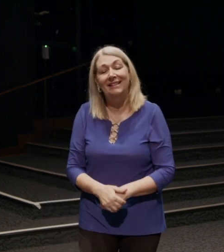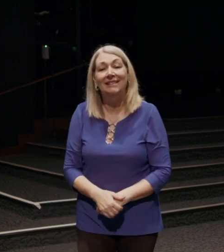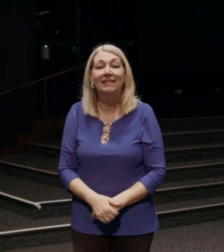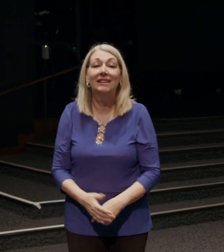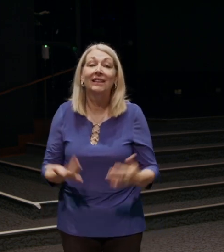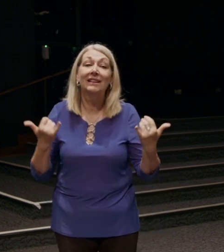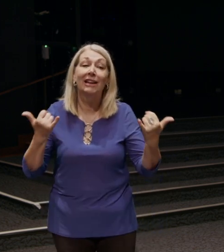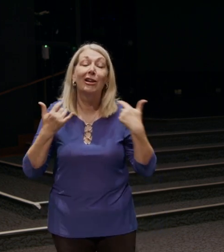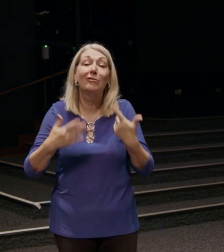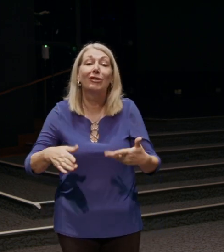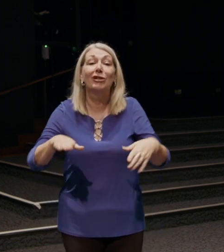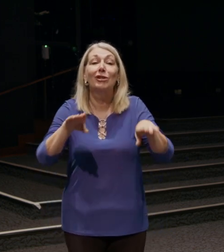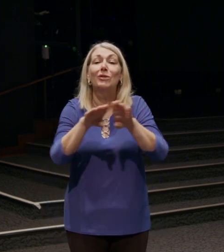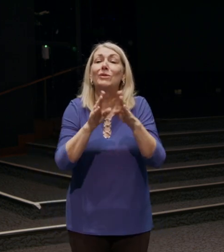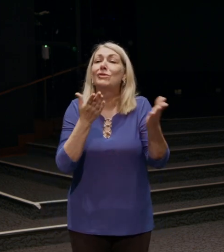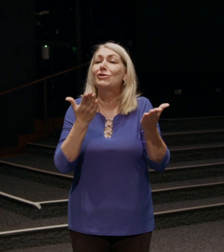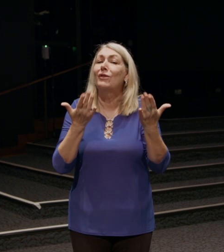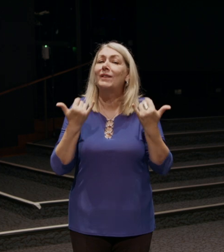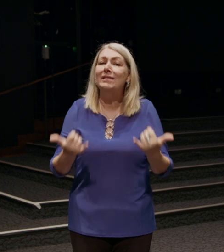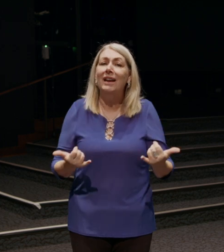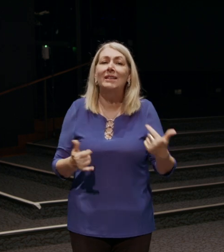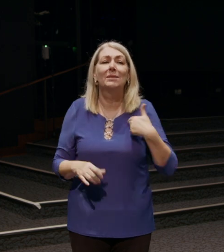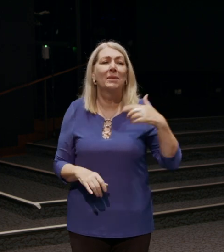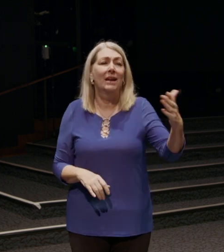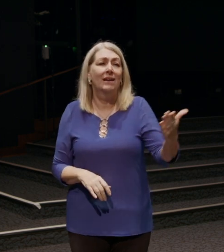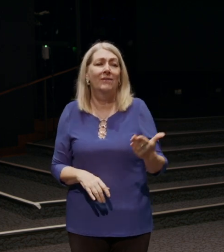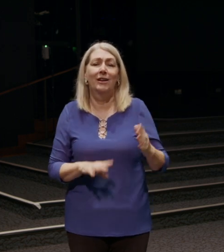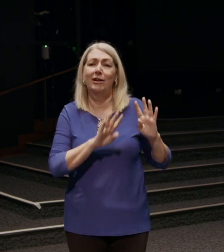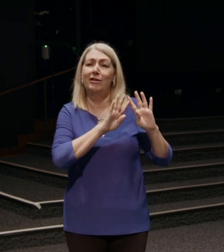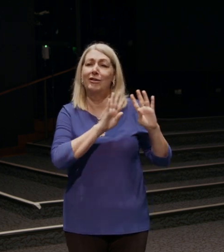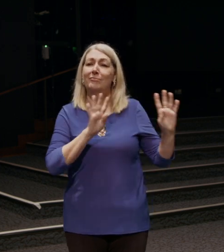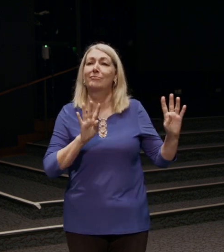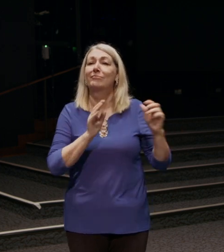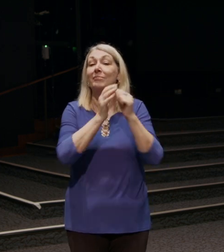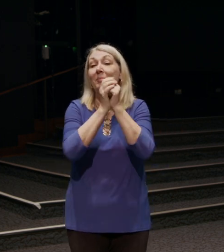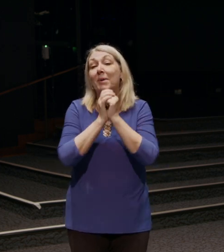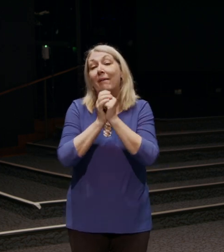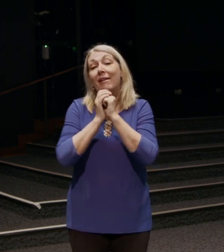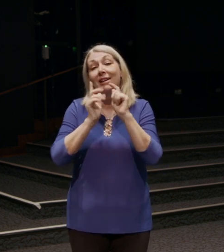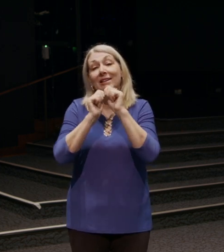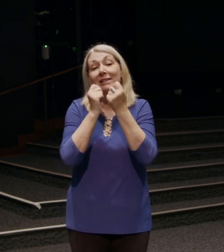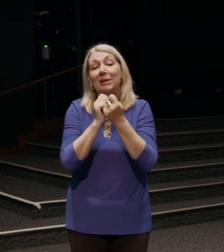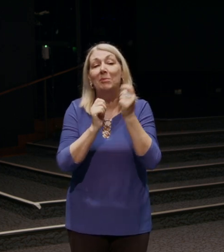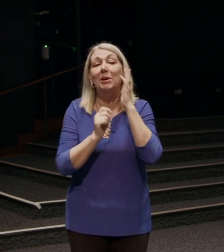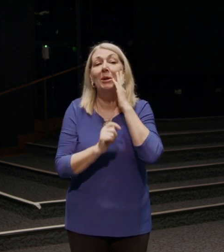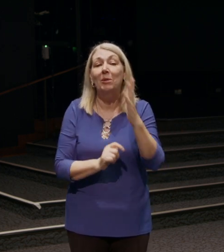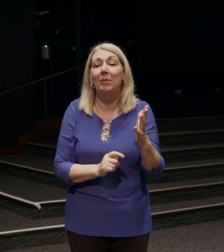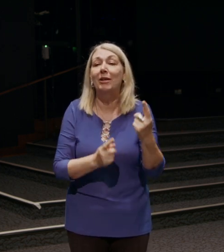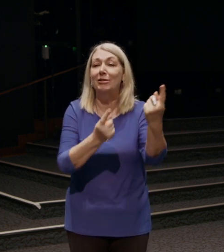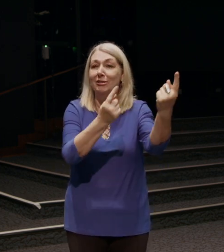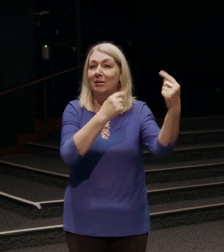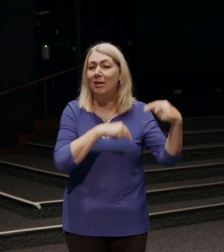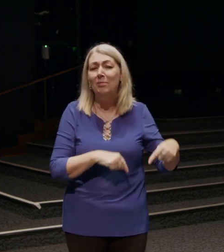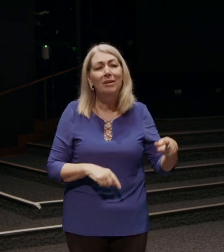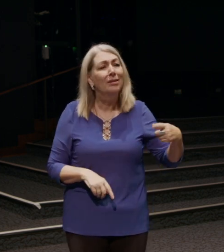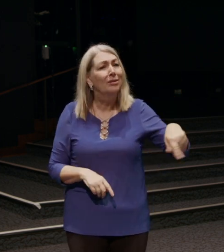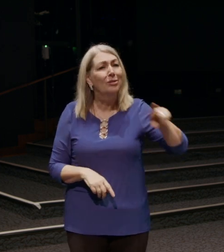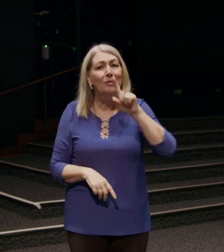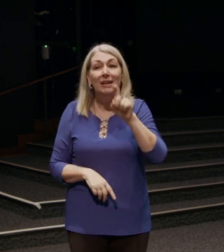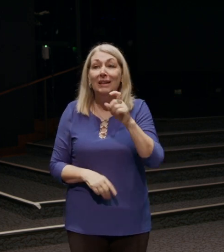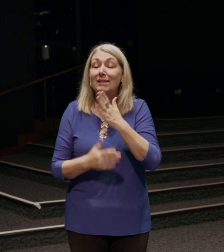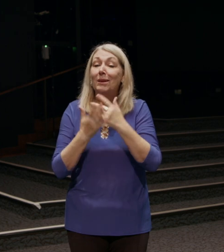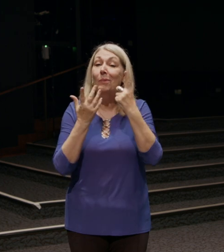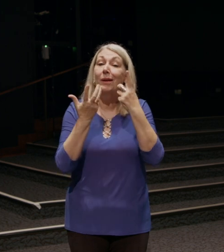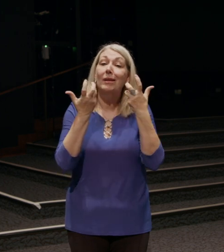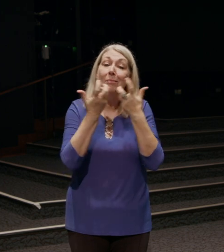As we close our service today, I'm going to invite our altar ministry team down to the front. And if today you need someone to partner with